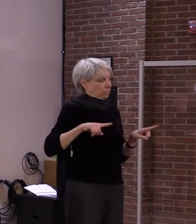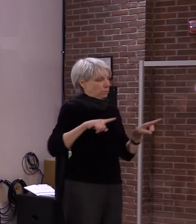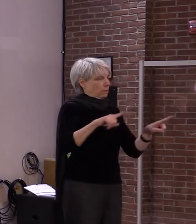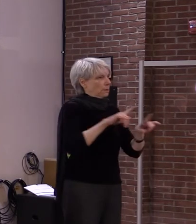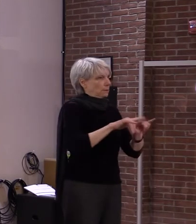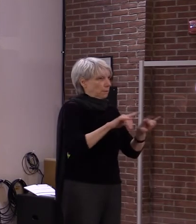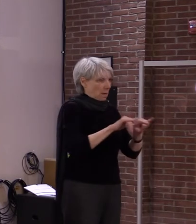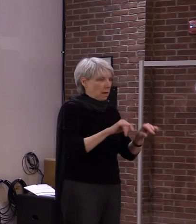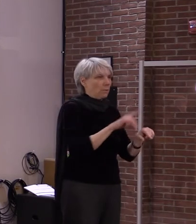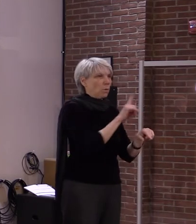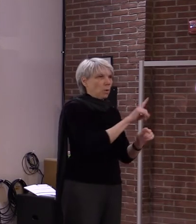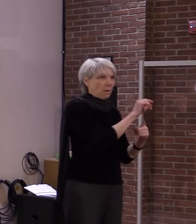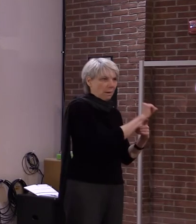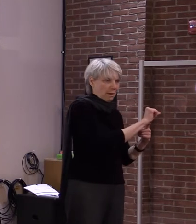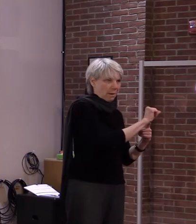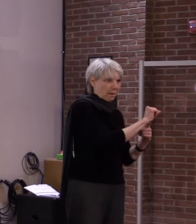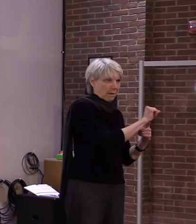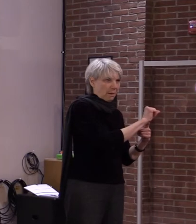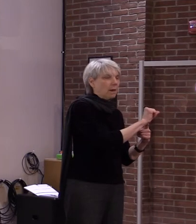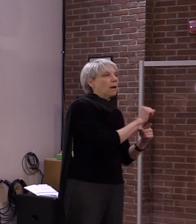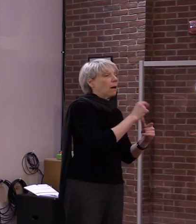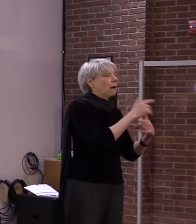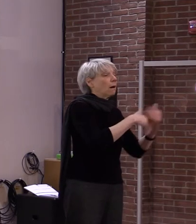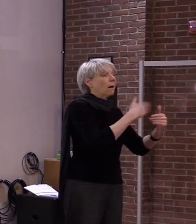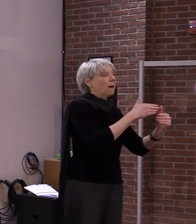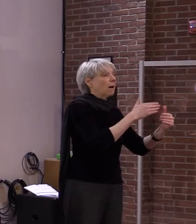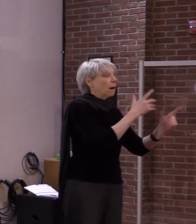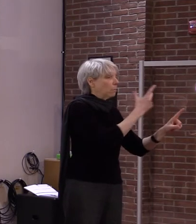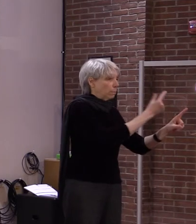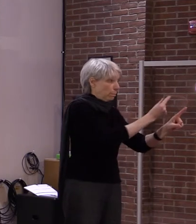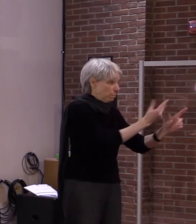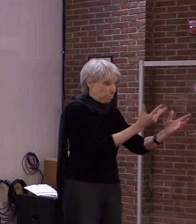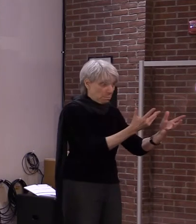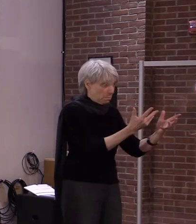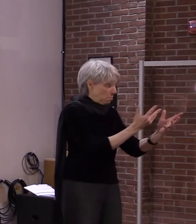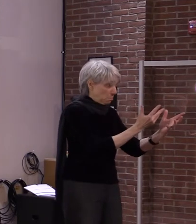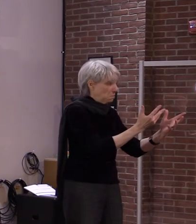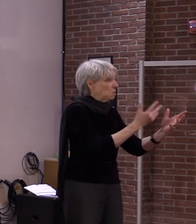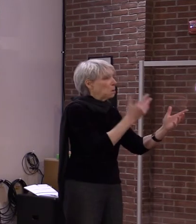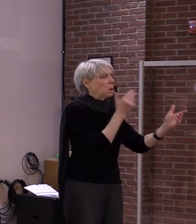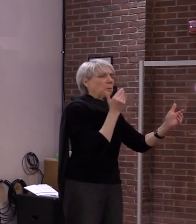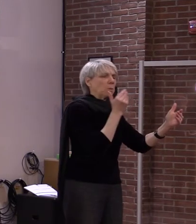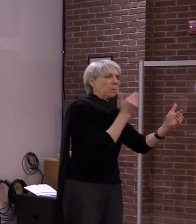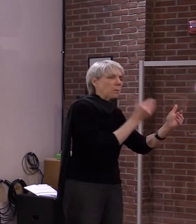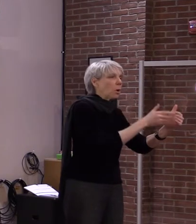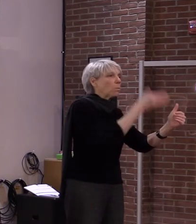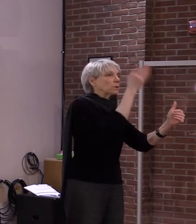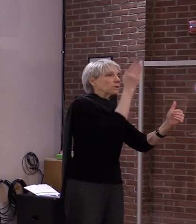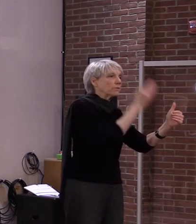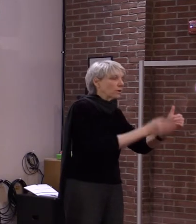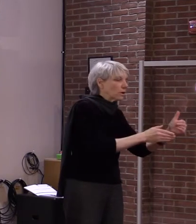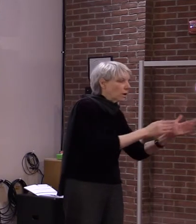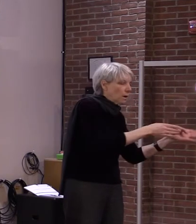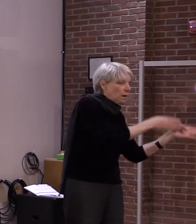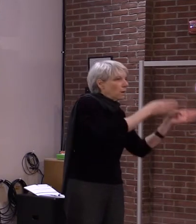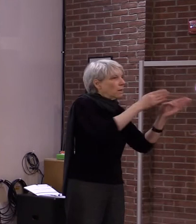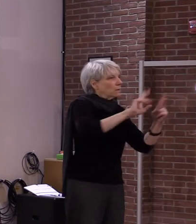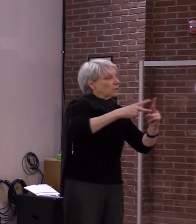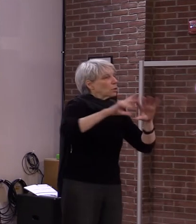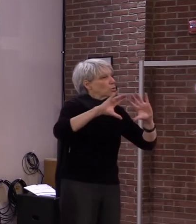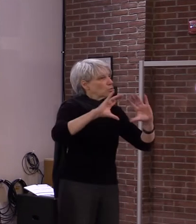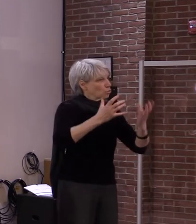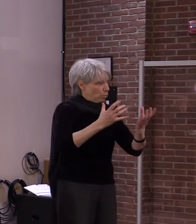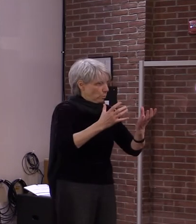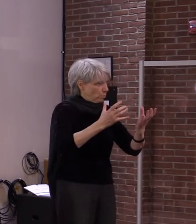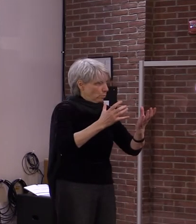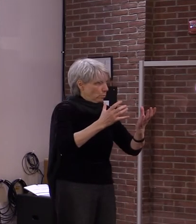group to another again anyone who is an eligible who is eligible to be vaccinated in group 1a will